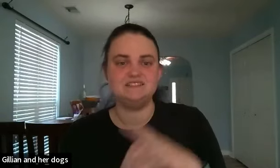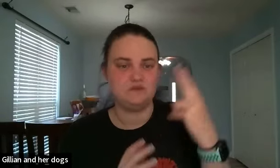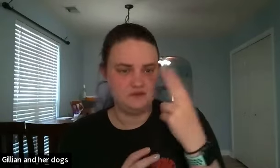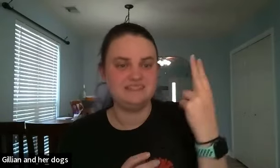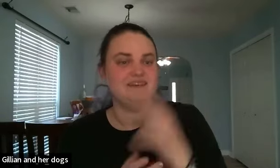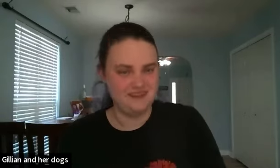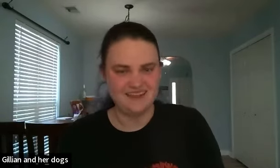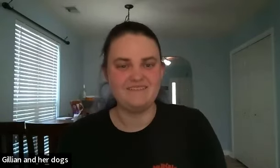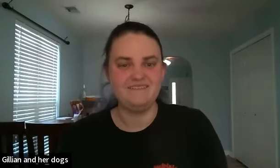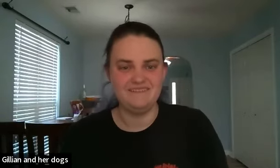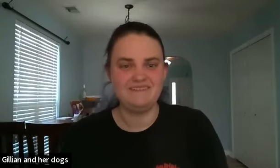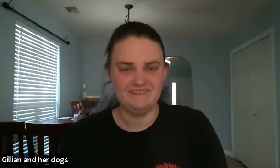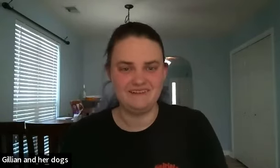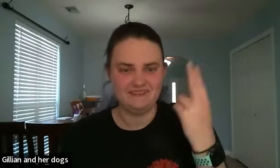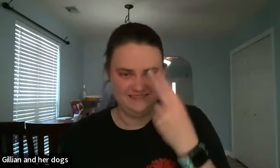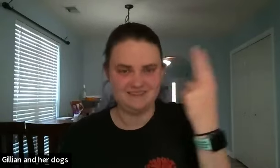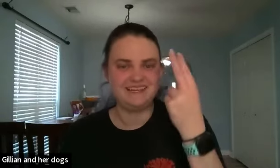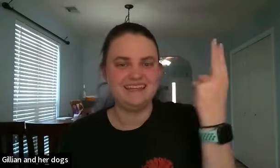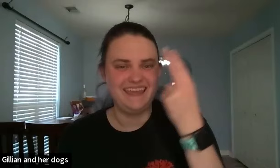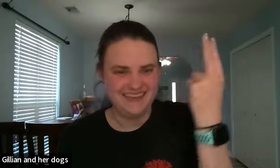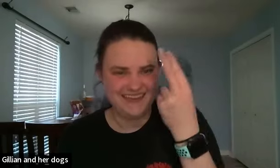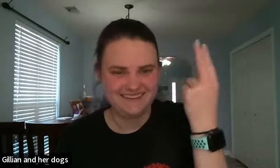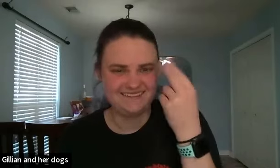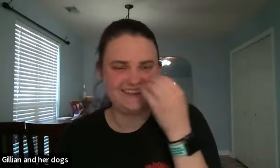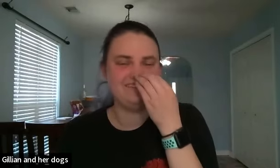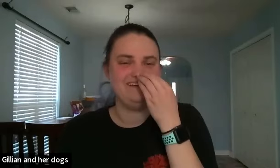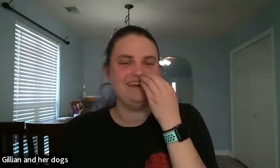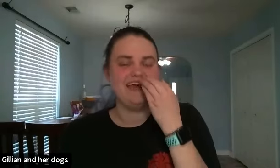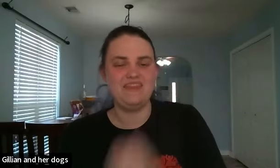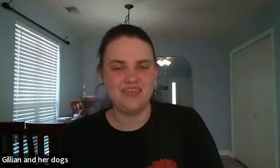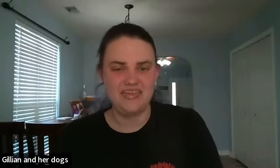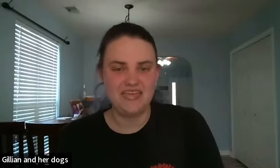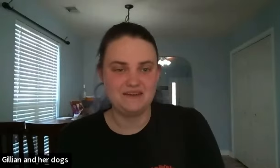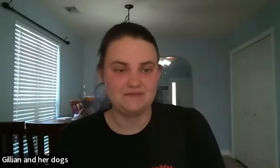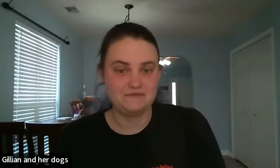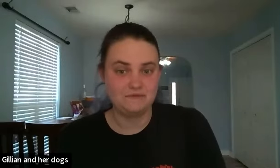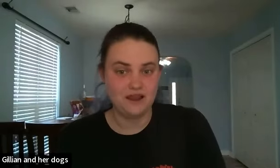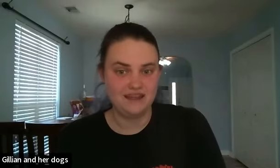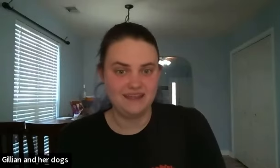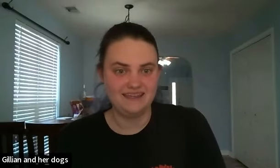So Thursday. Yeah, there you go. Thursday. Yeah, there we go. And then Friday.